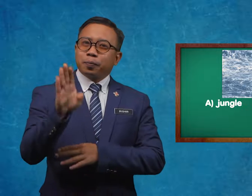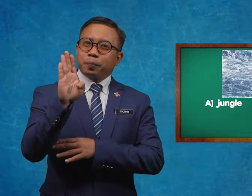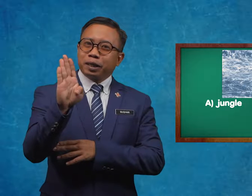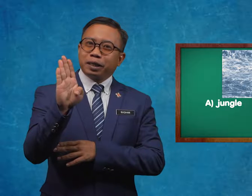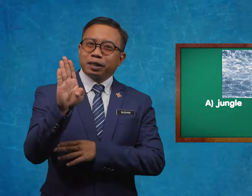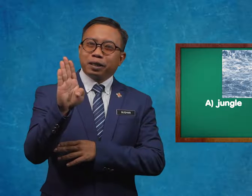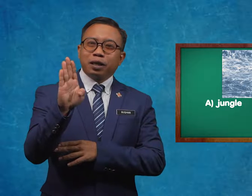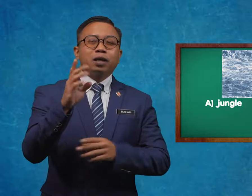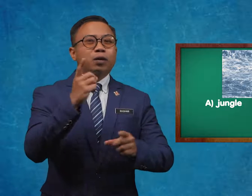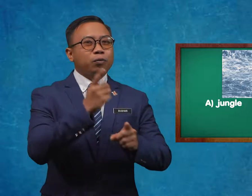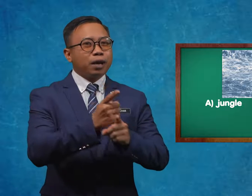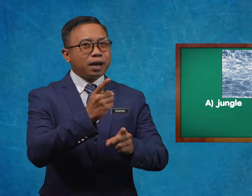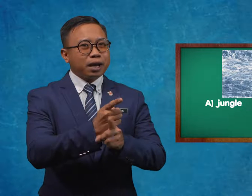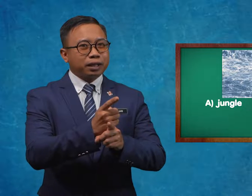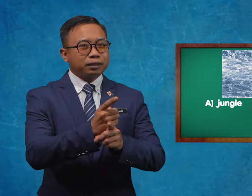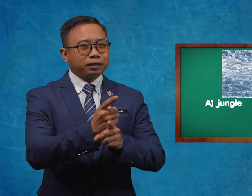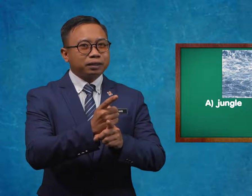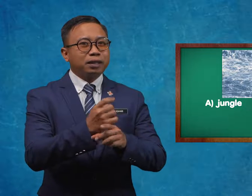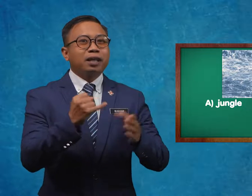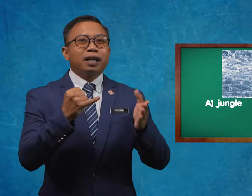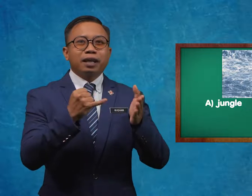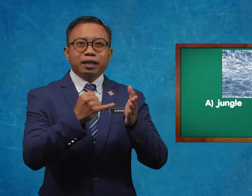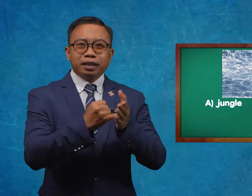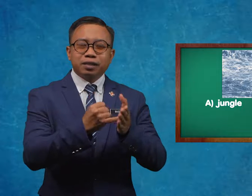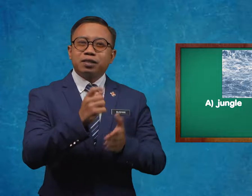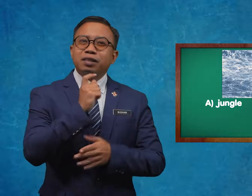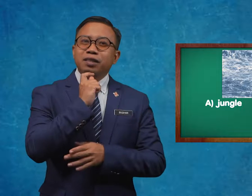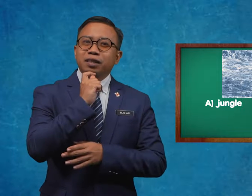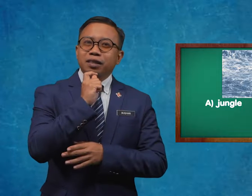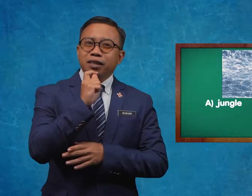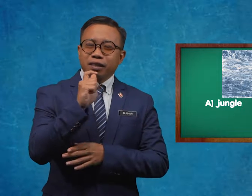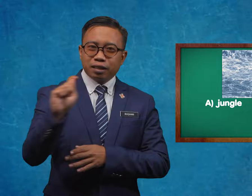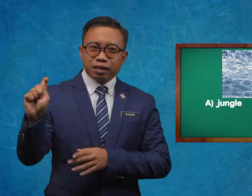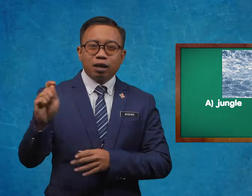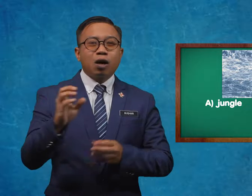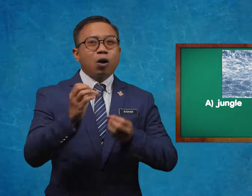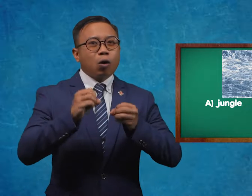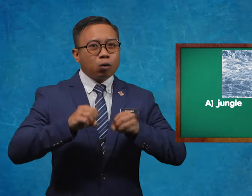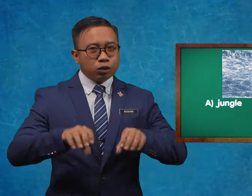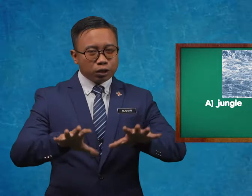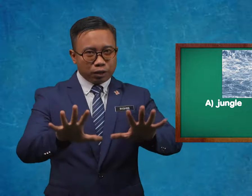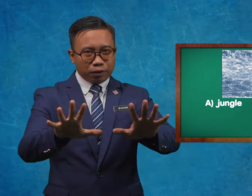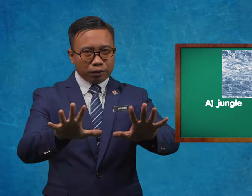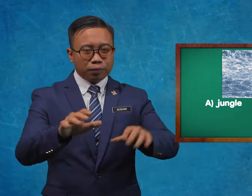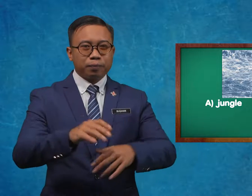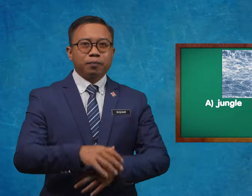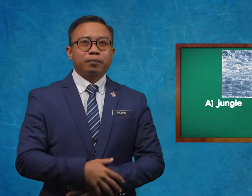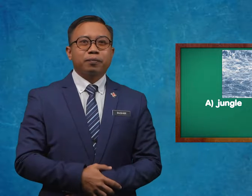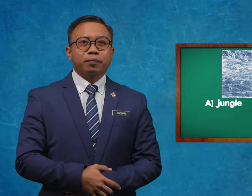B. Correct. It's the ocean.